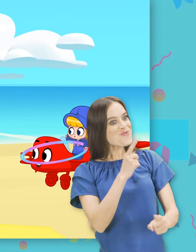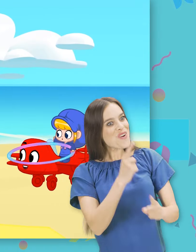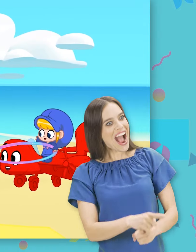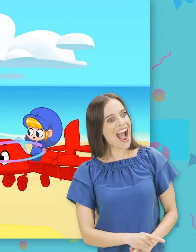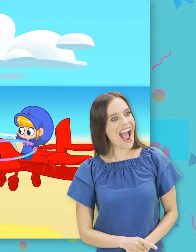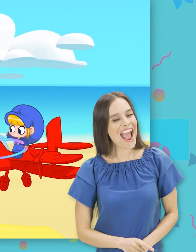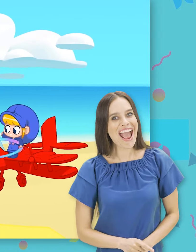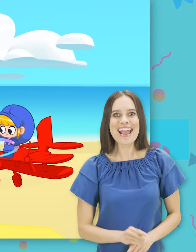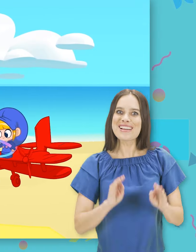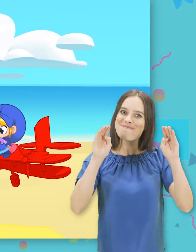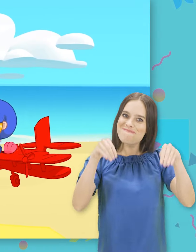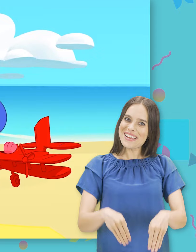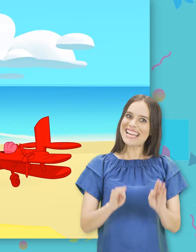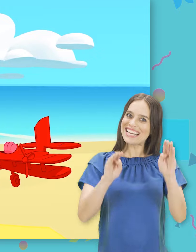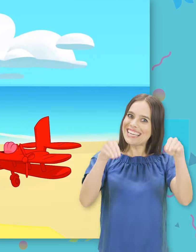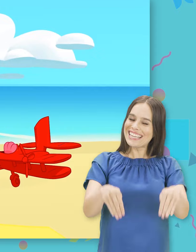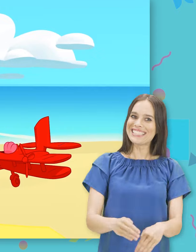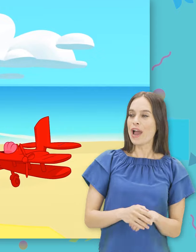You're right.